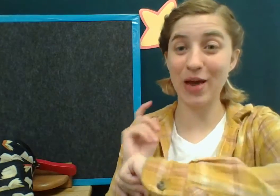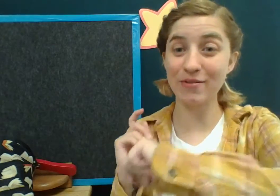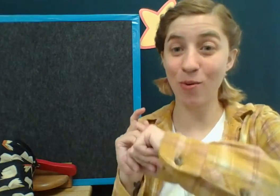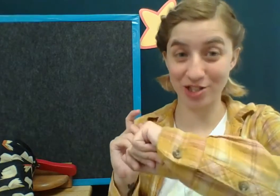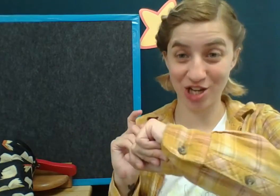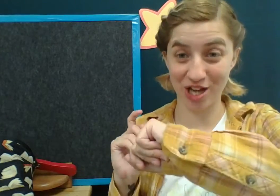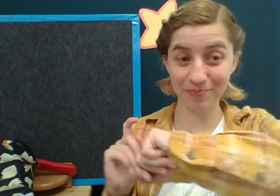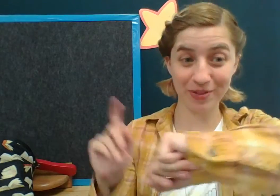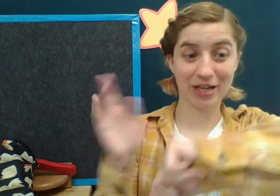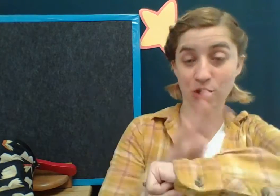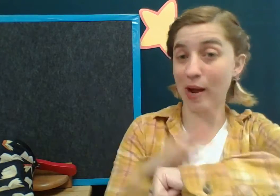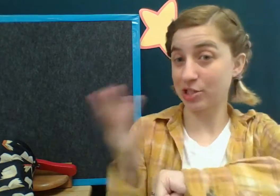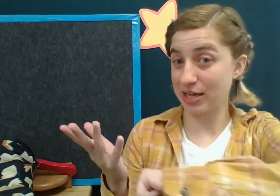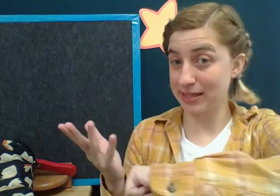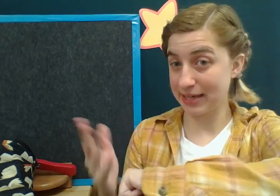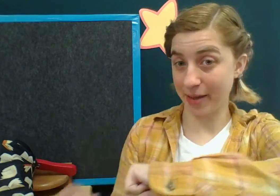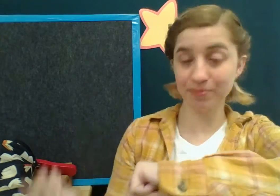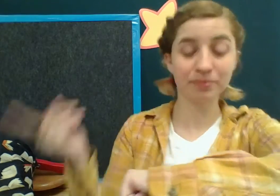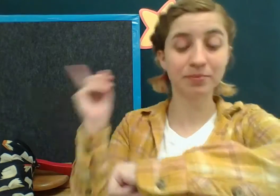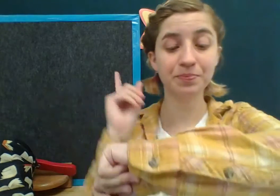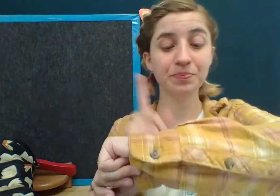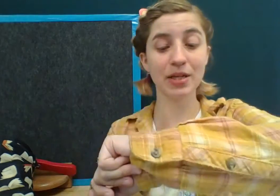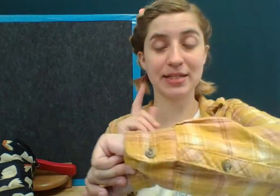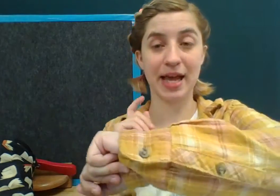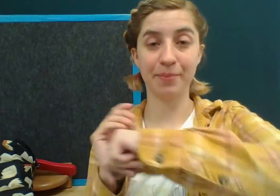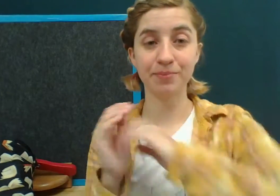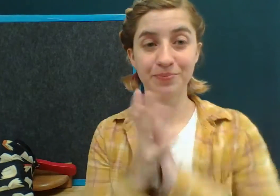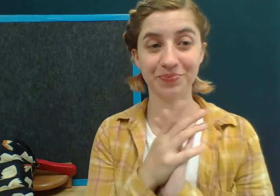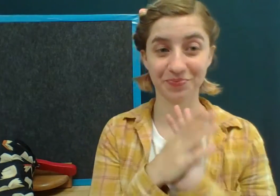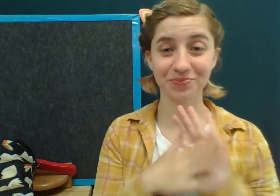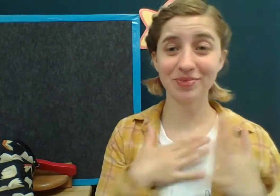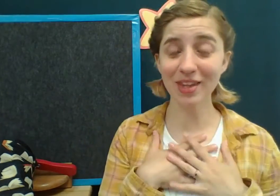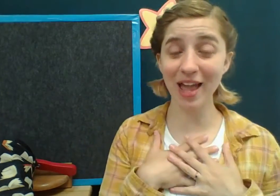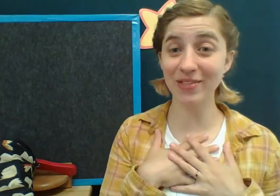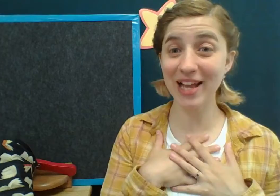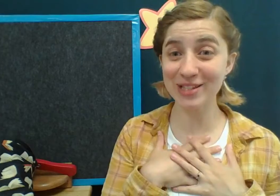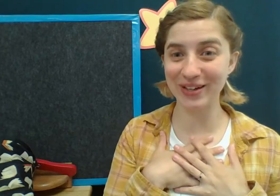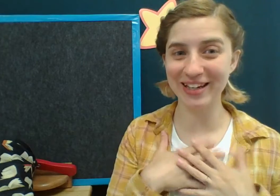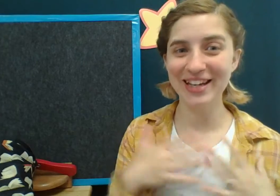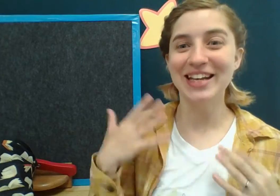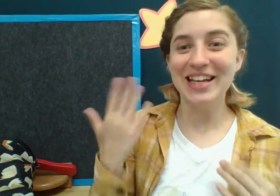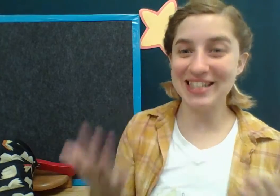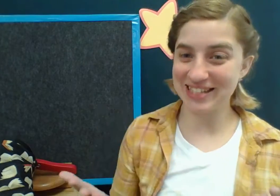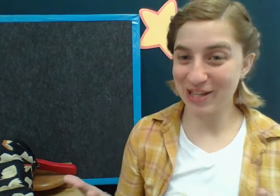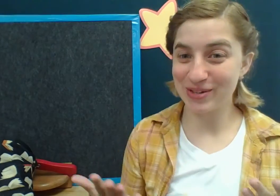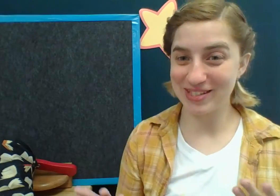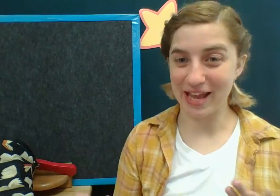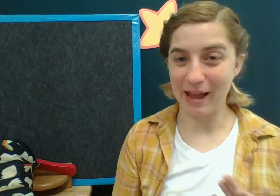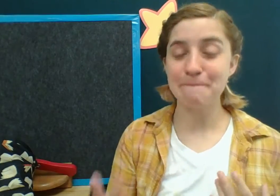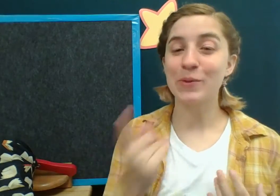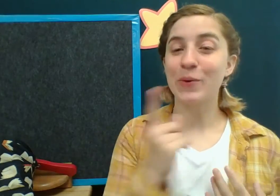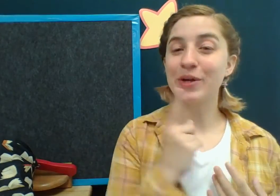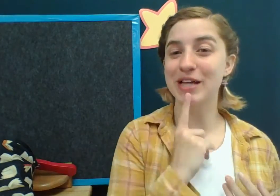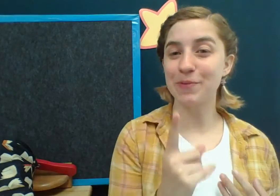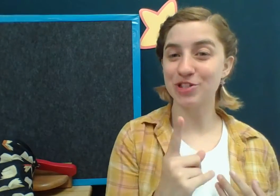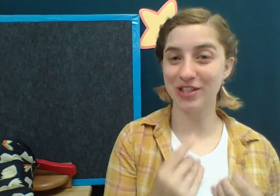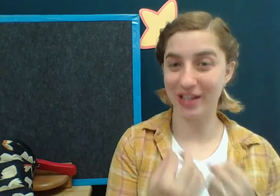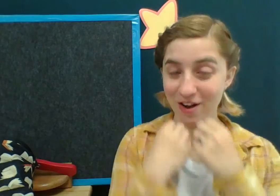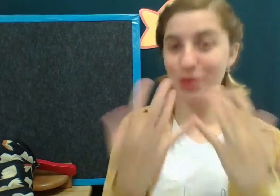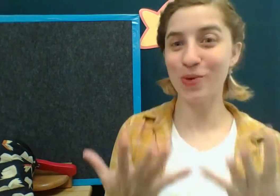you have a watch on because your watch tells the time. Time. And the last one is to say the word say, or you tap your chin like all the